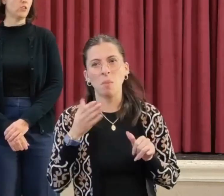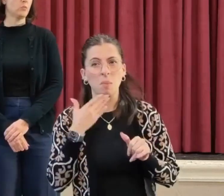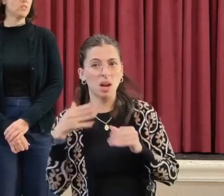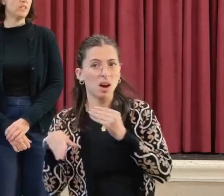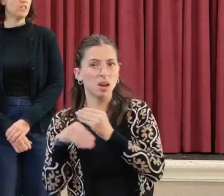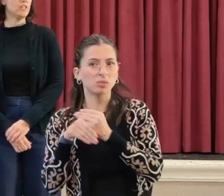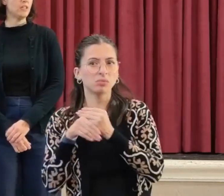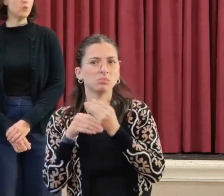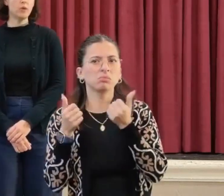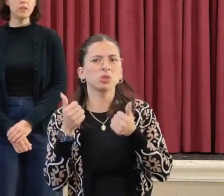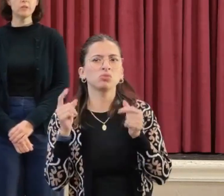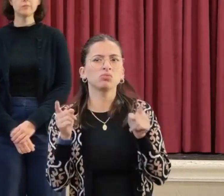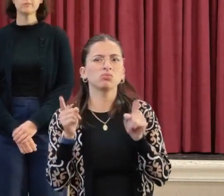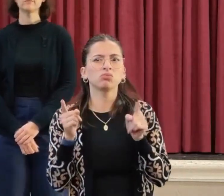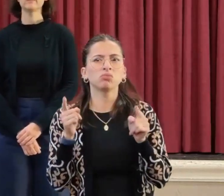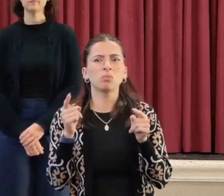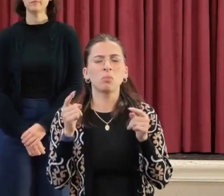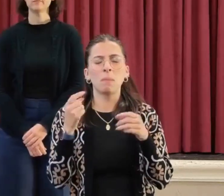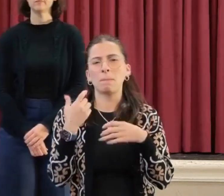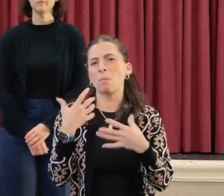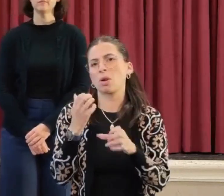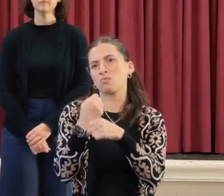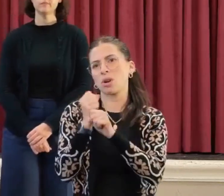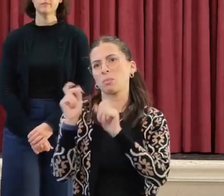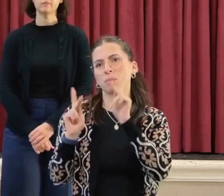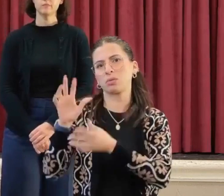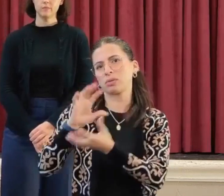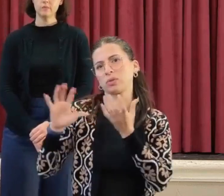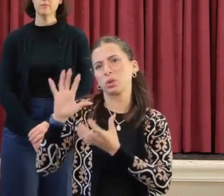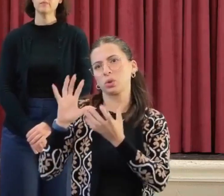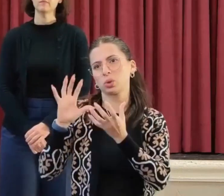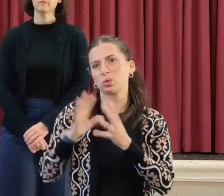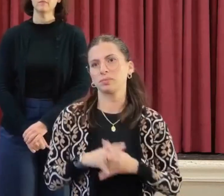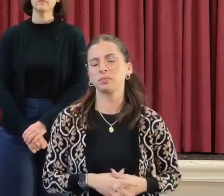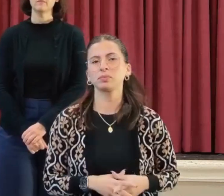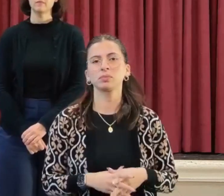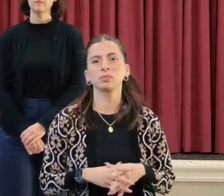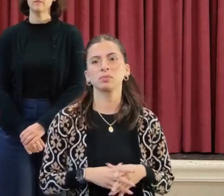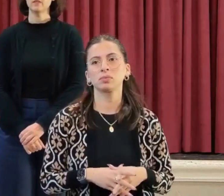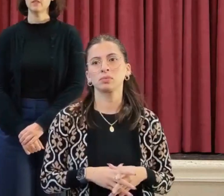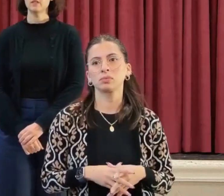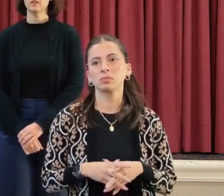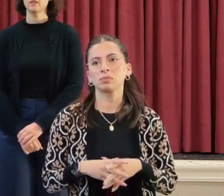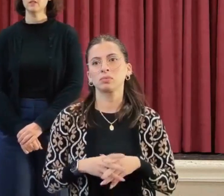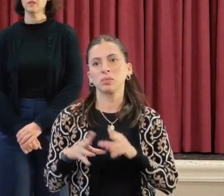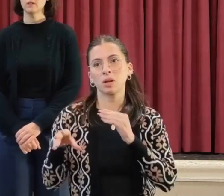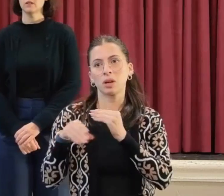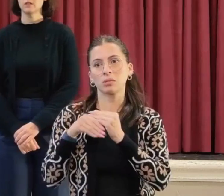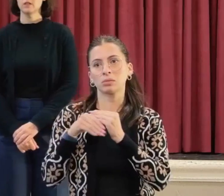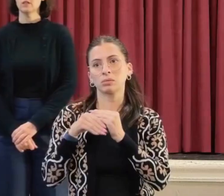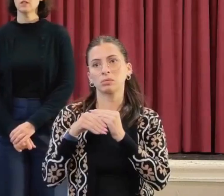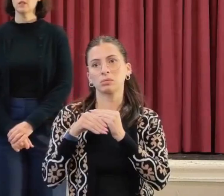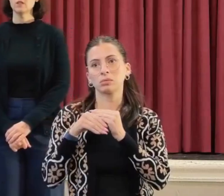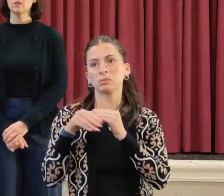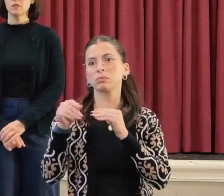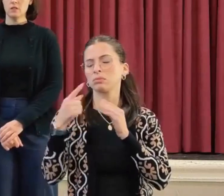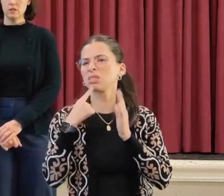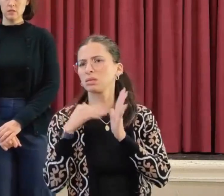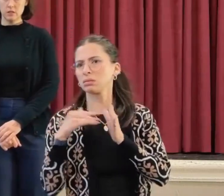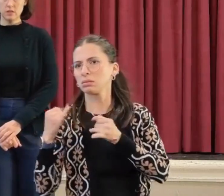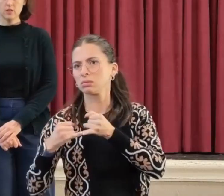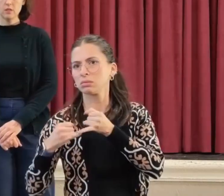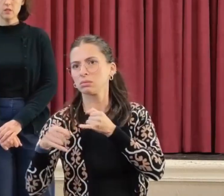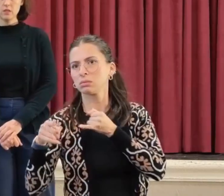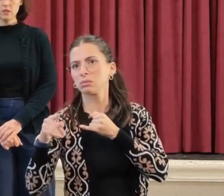Trying to figure out the percentages, each one. Trying to figure out the percentages, 20%, I'm still a little confused on that.